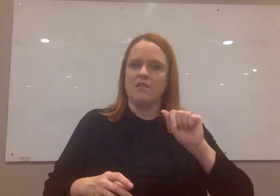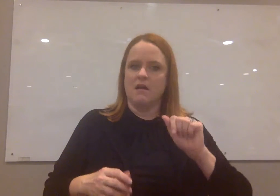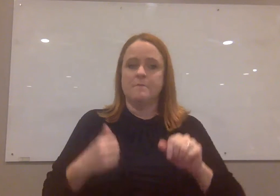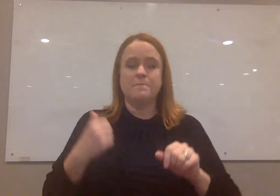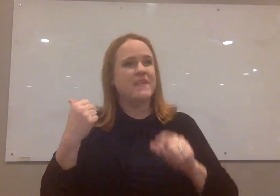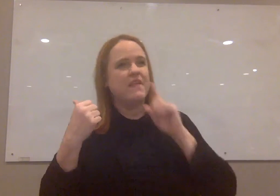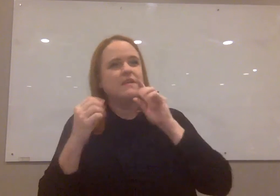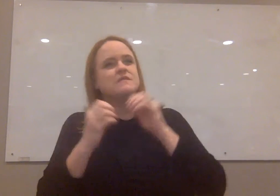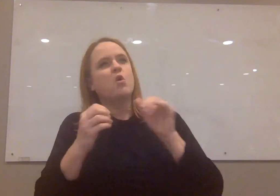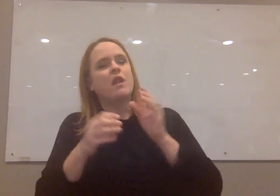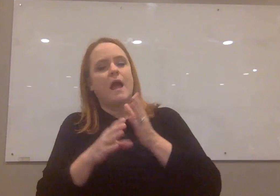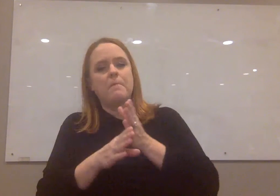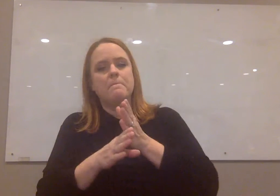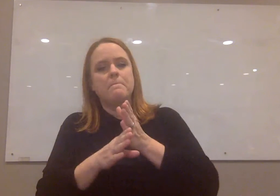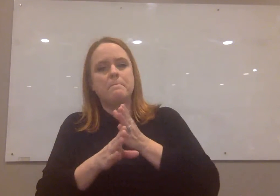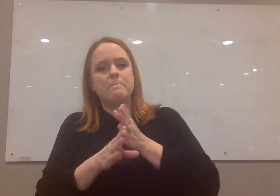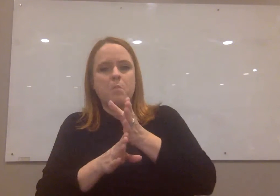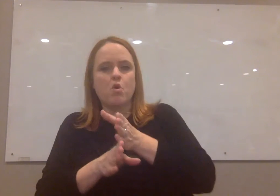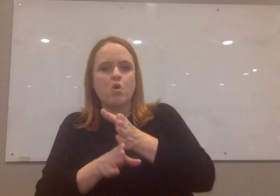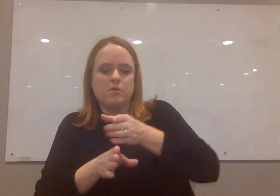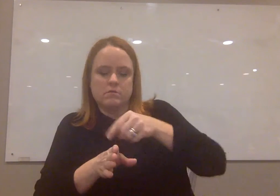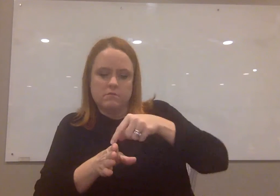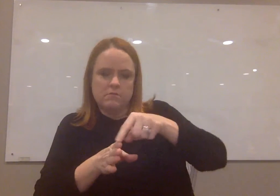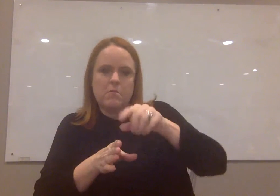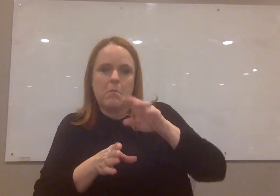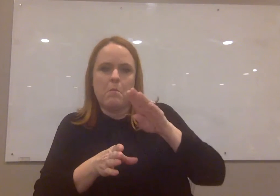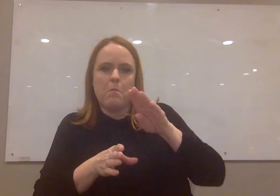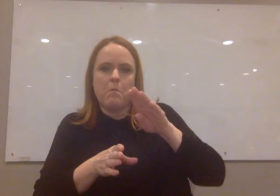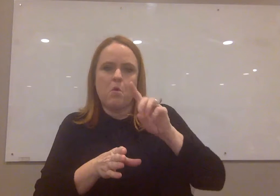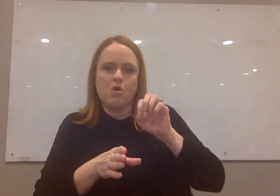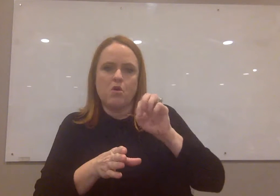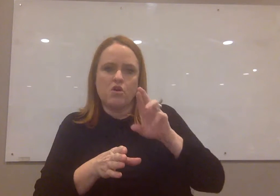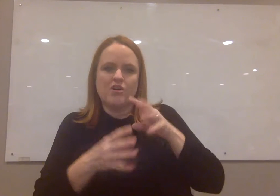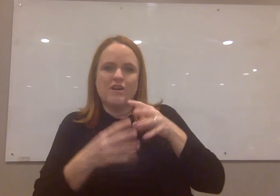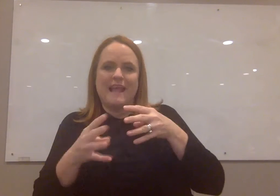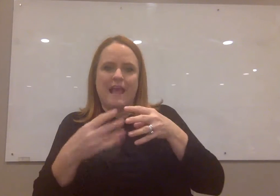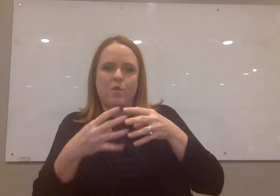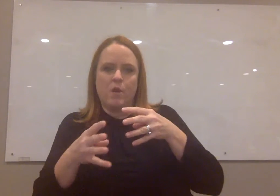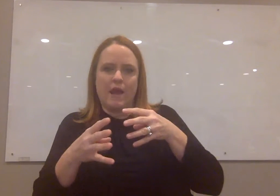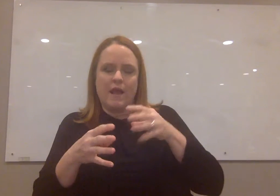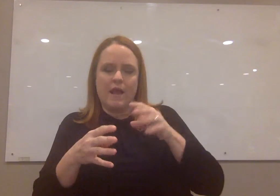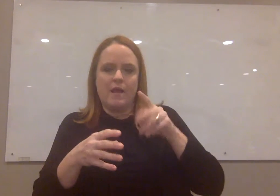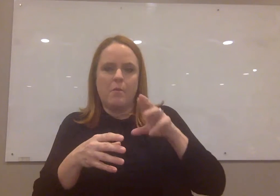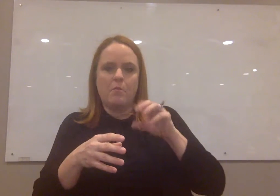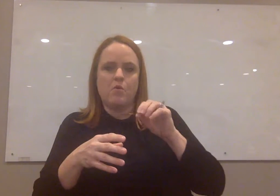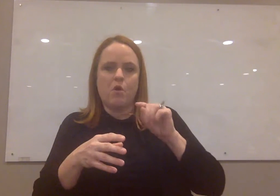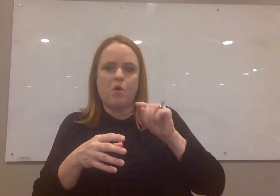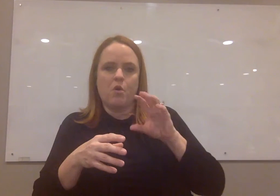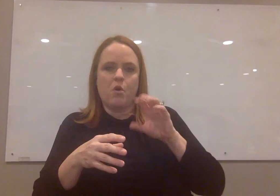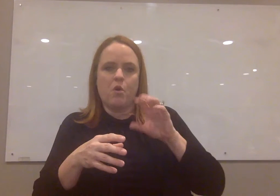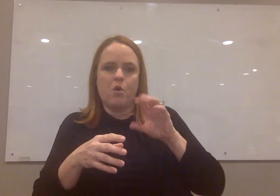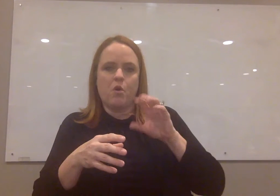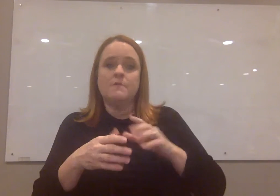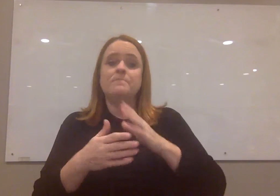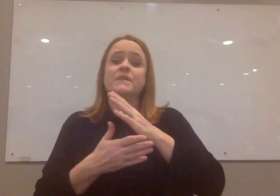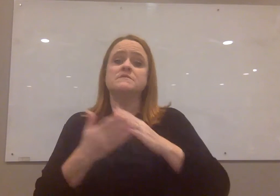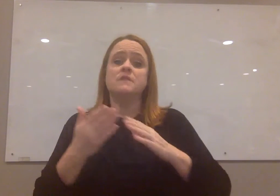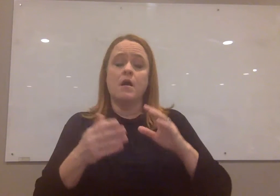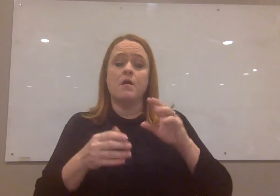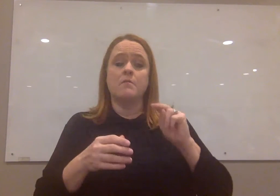gateway protocol because it's those border nodes so? that is how they that's how they describe the implementation is that there's certain nodes that are allowed in two both. groups. Right. So it's more like